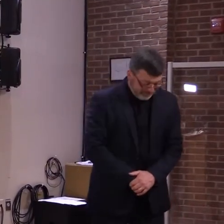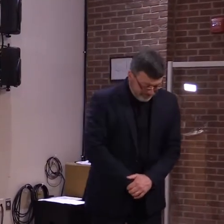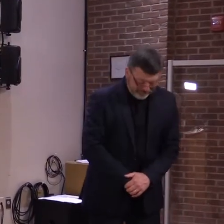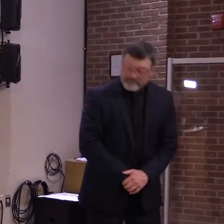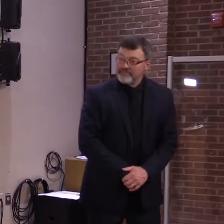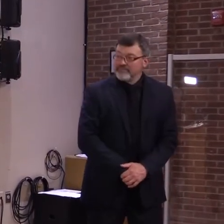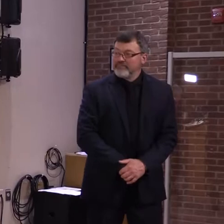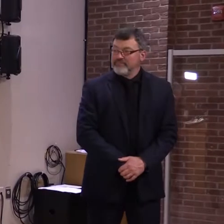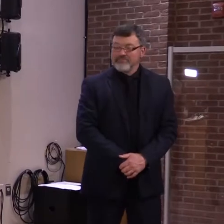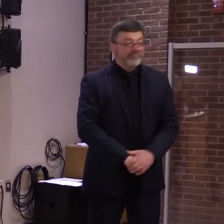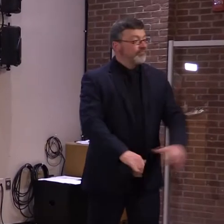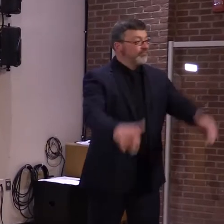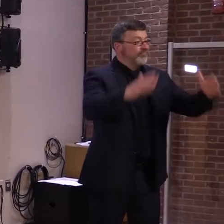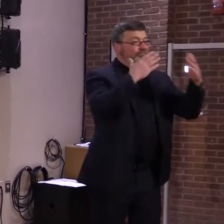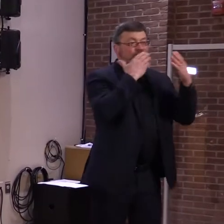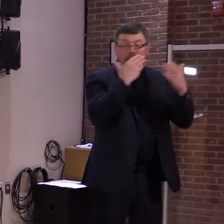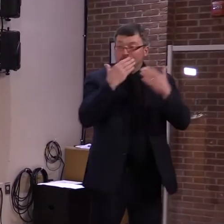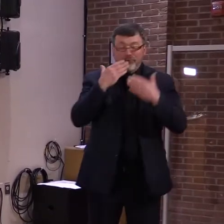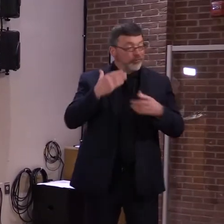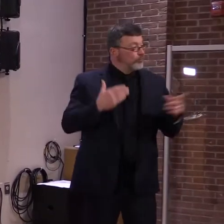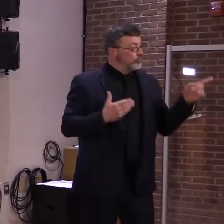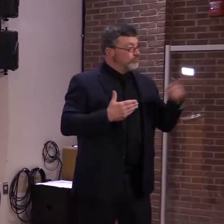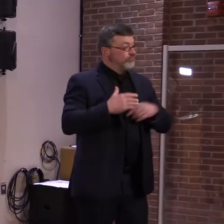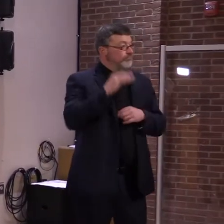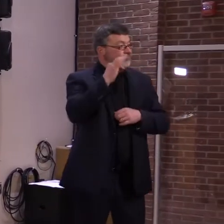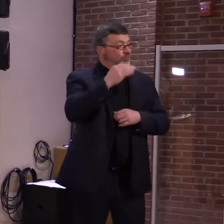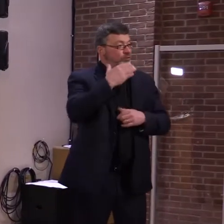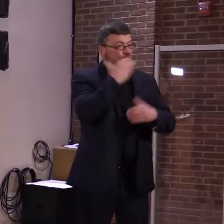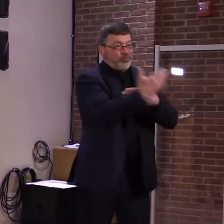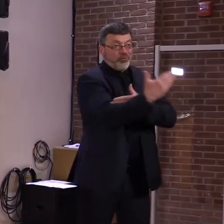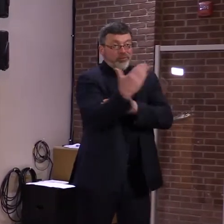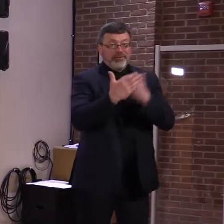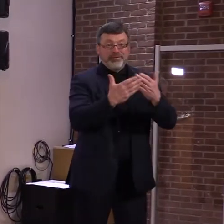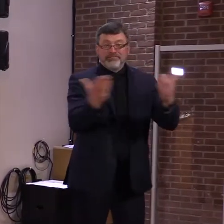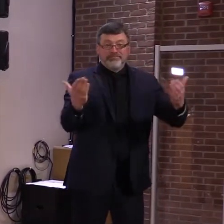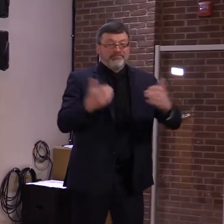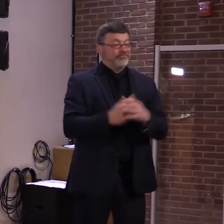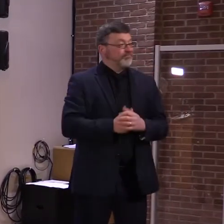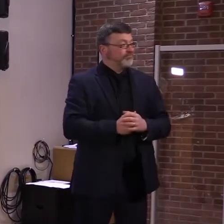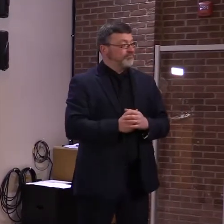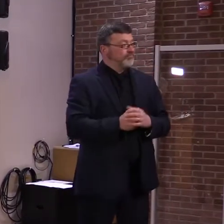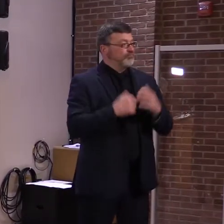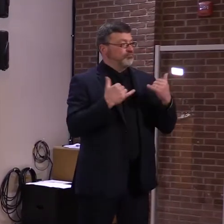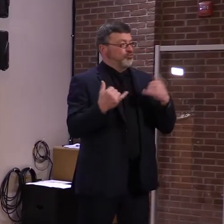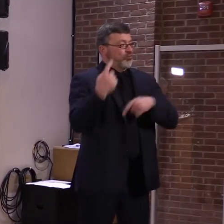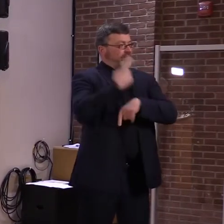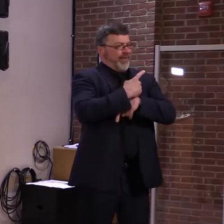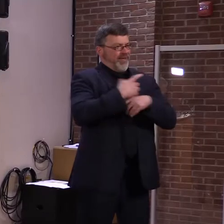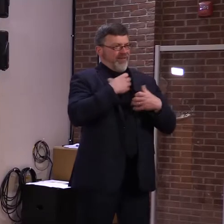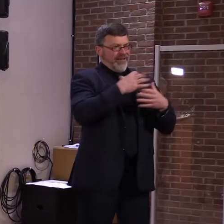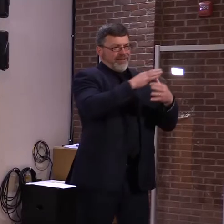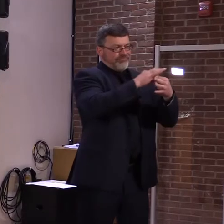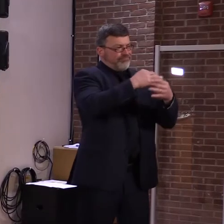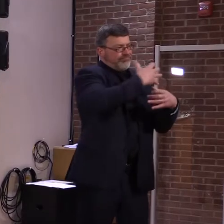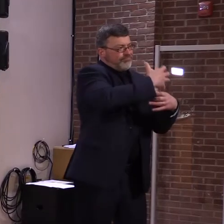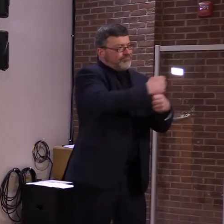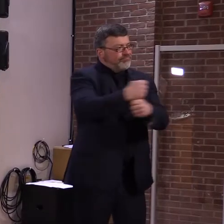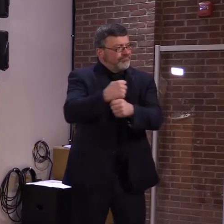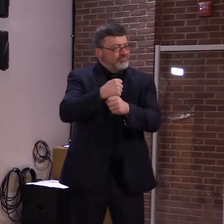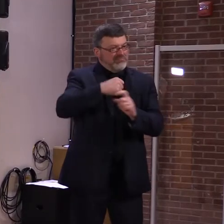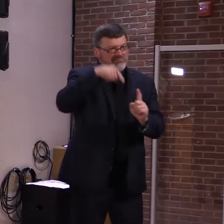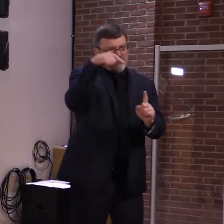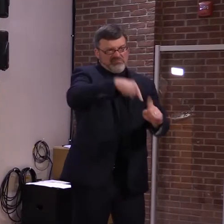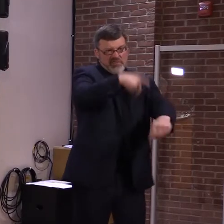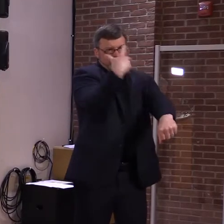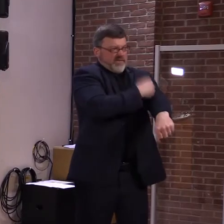Thank you, Secretary French, and good morning, everyone. Today, I'll update you on the progress with the vaccination program